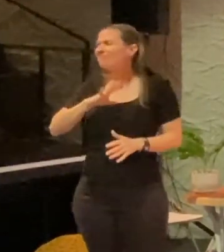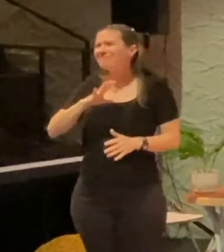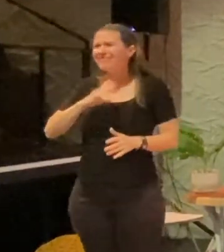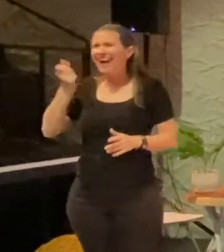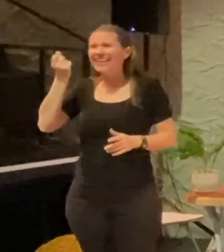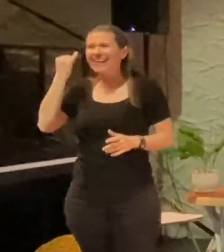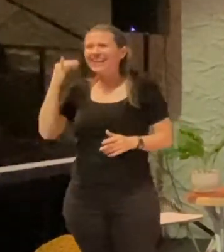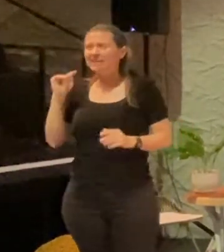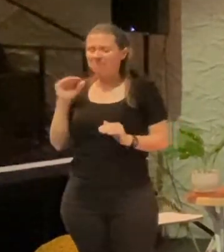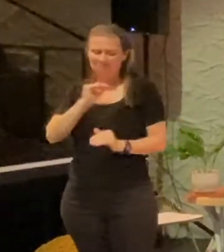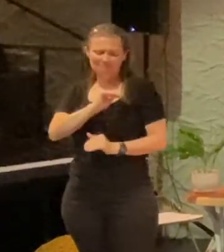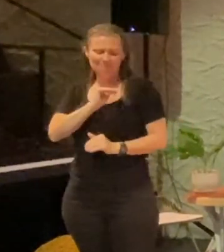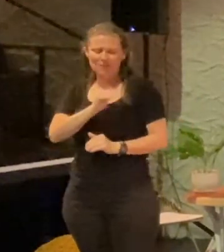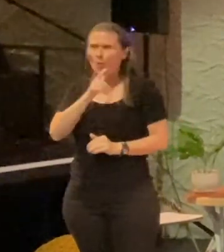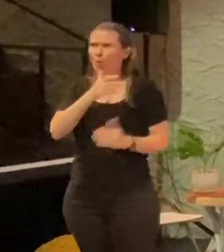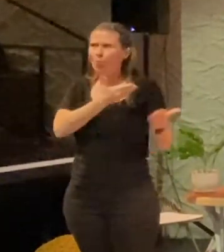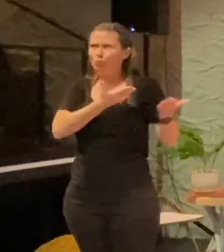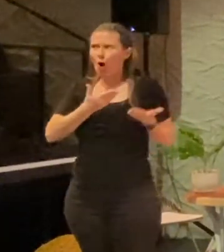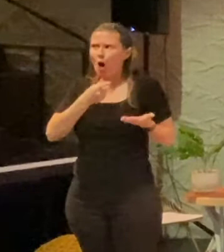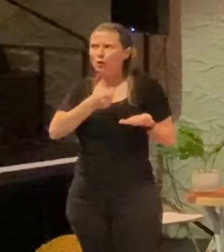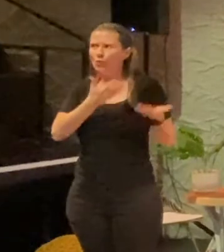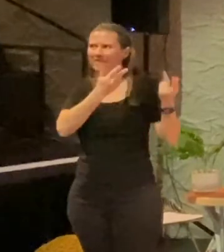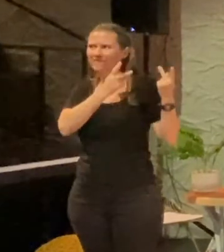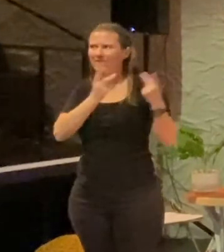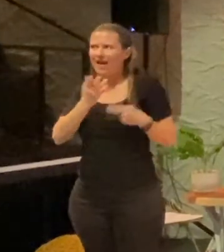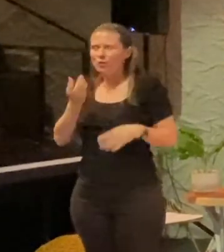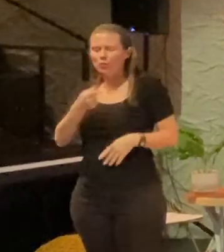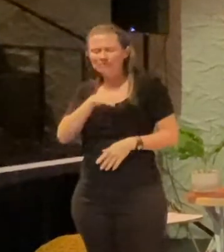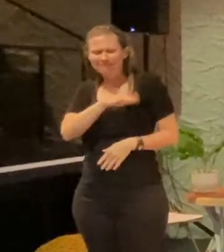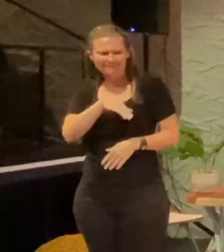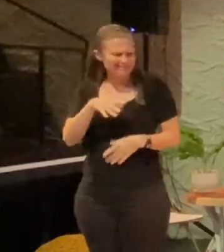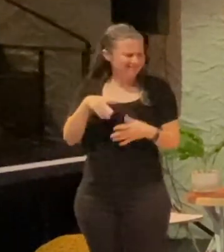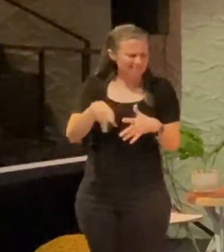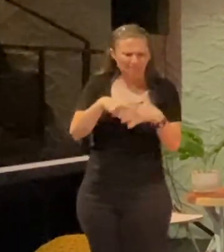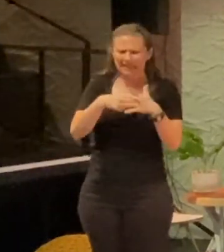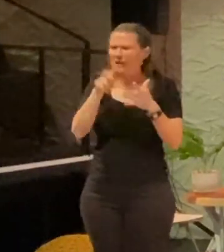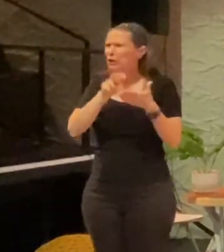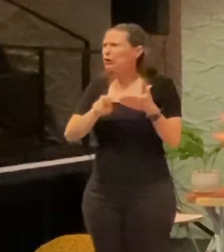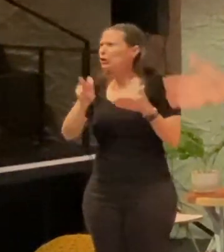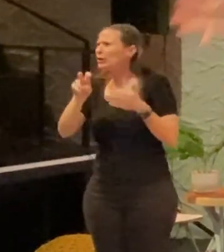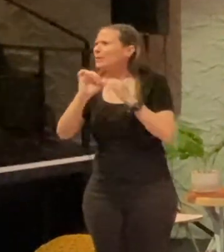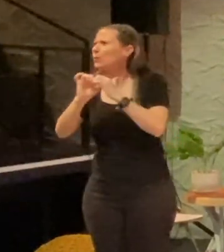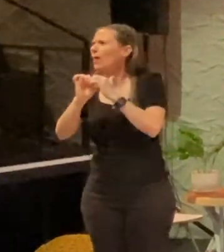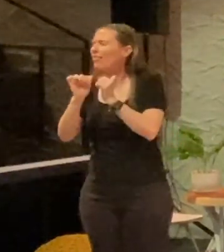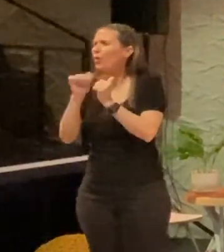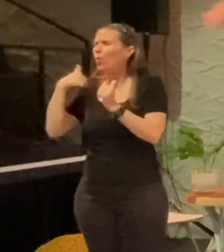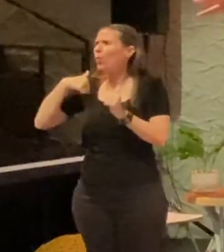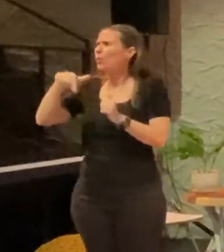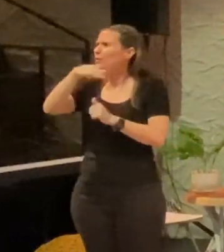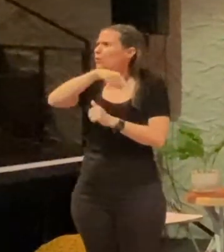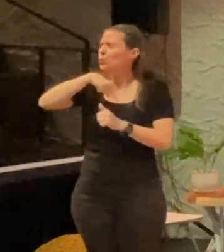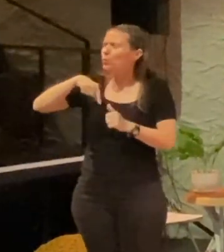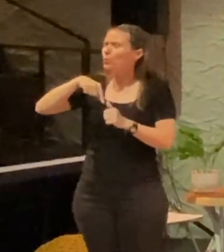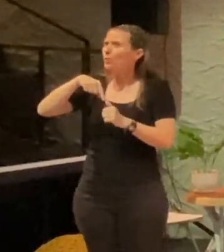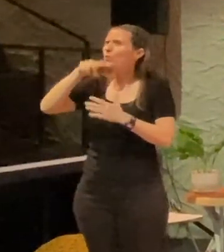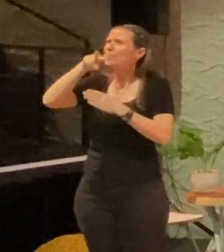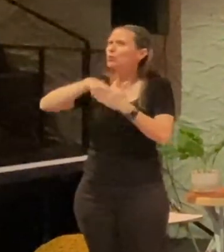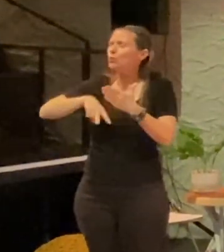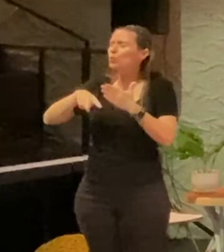But ask somebody who brought you, who invited you to sit down to begin the journey together with others. We do this in community.